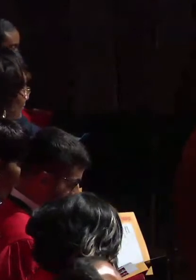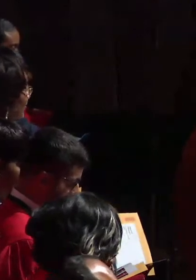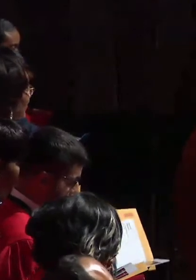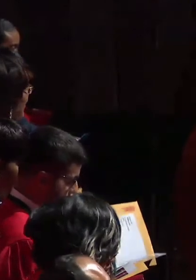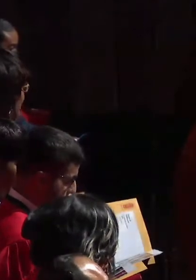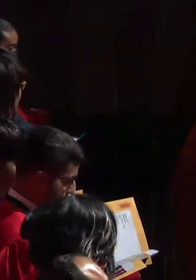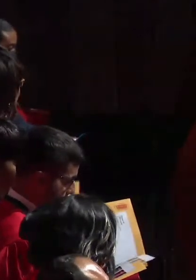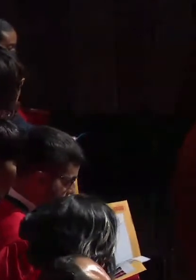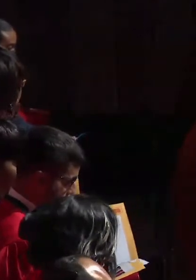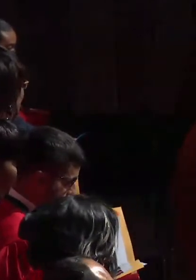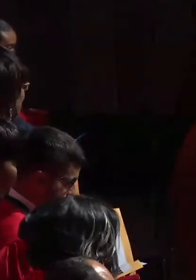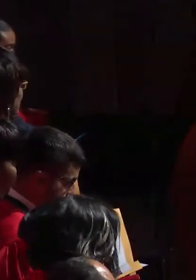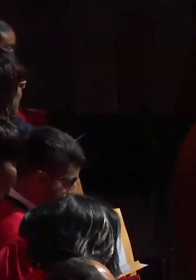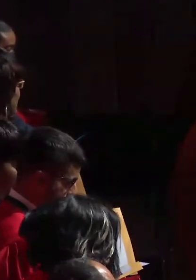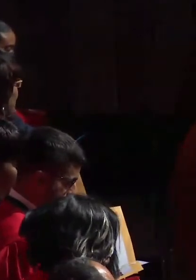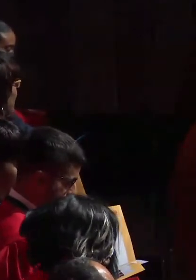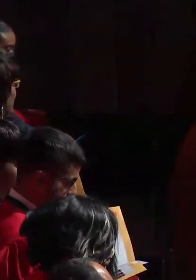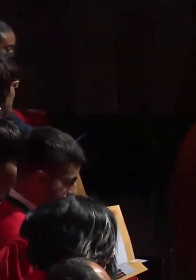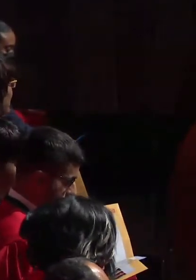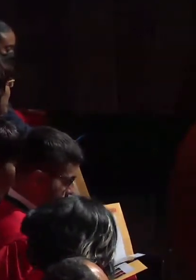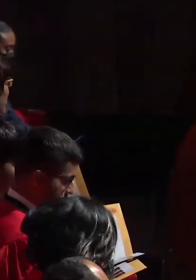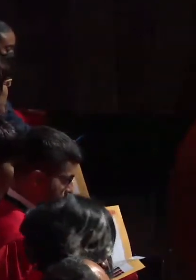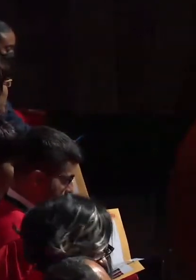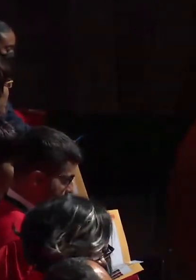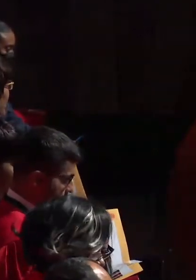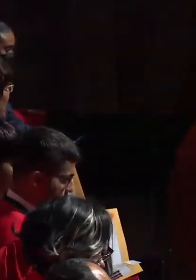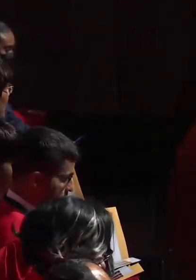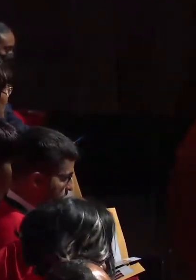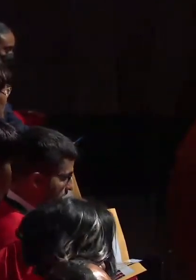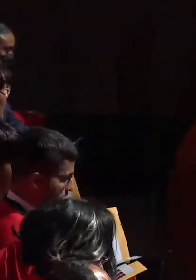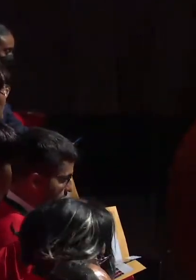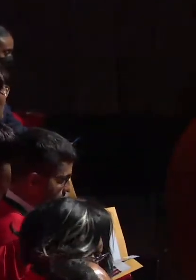the honorable traditions of our university,